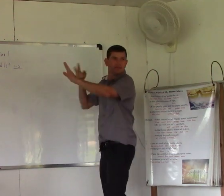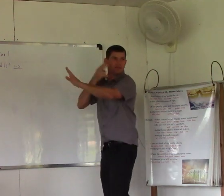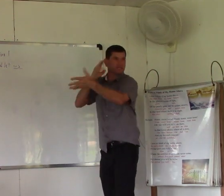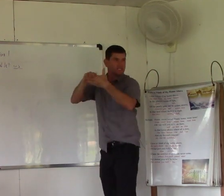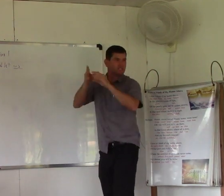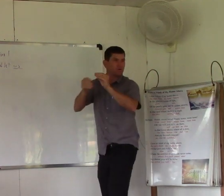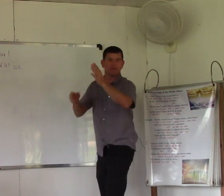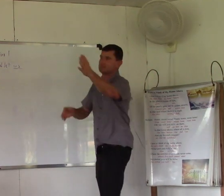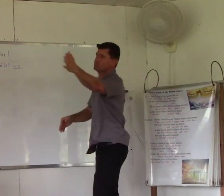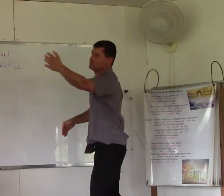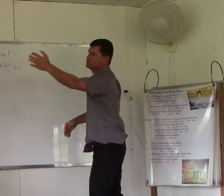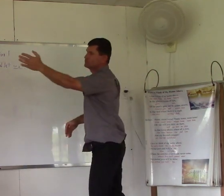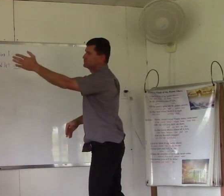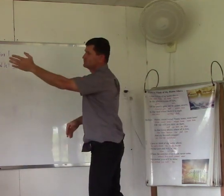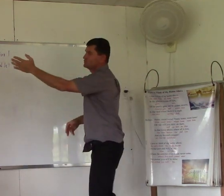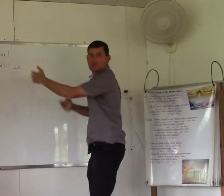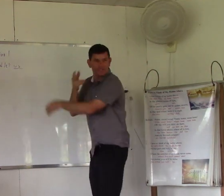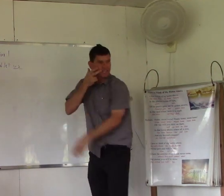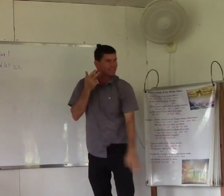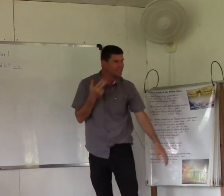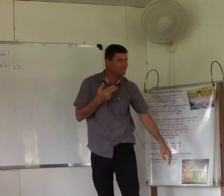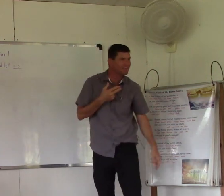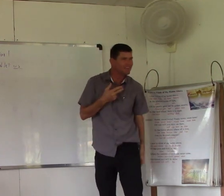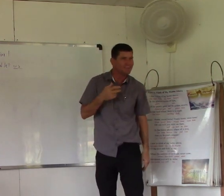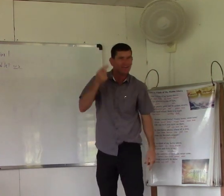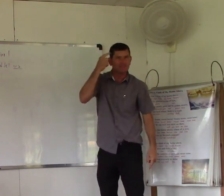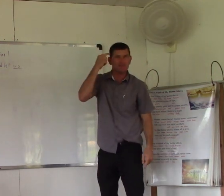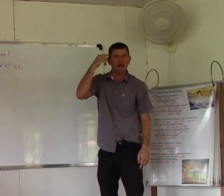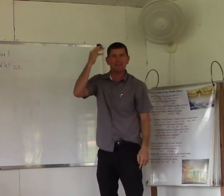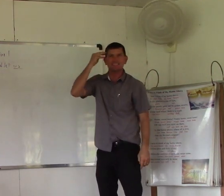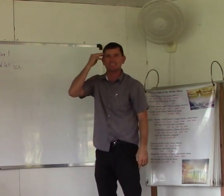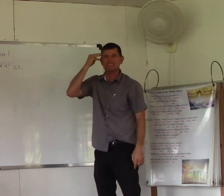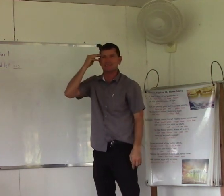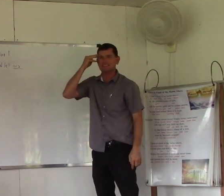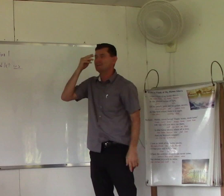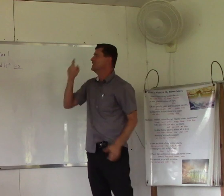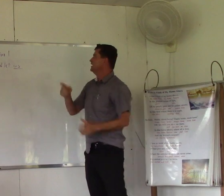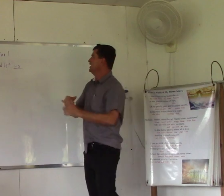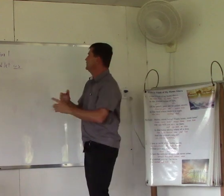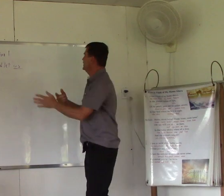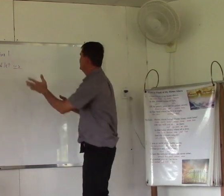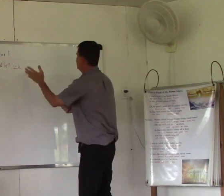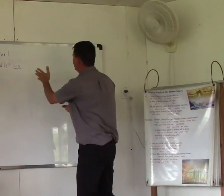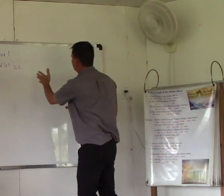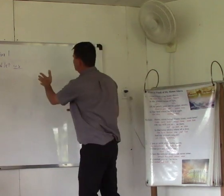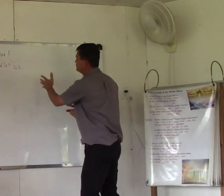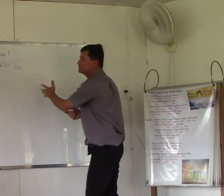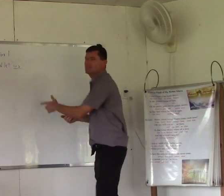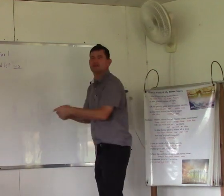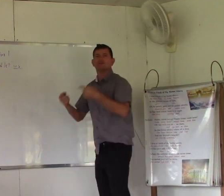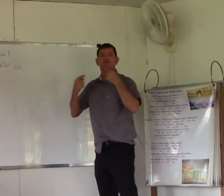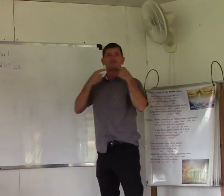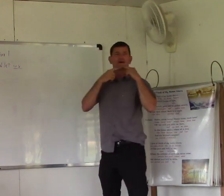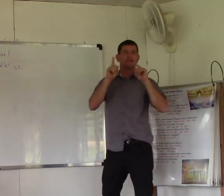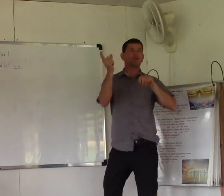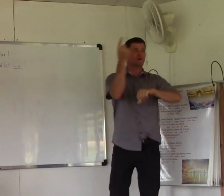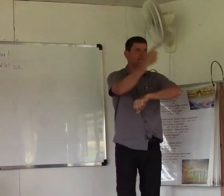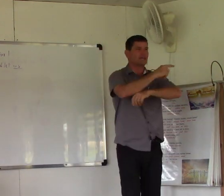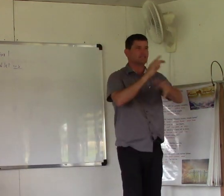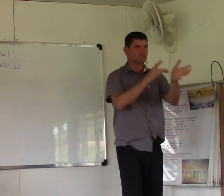You see the story? You see it? In your mind? And then here, finally one day, Jesus